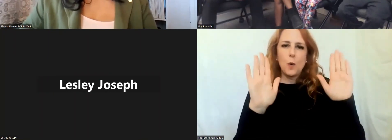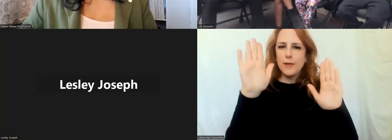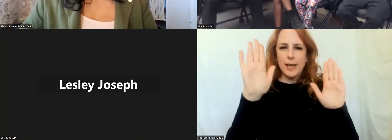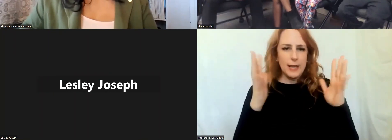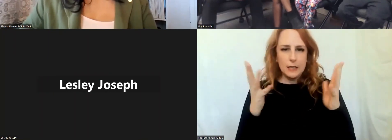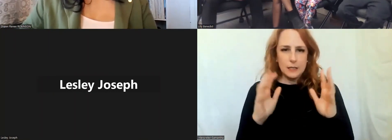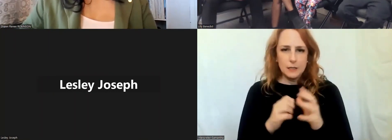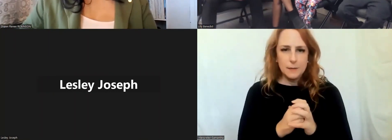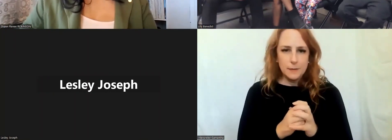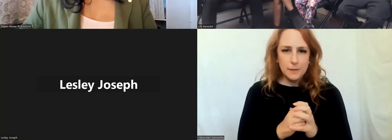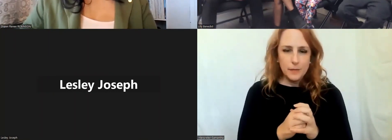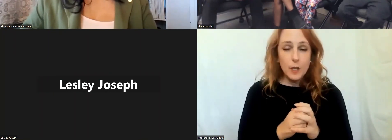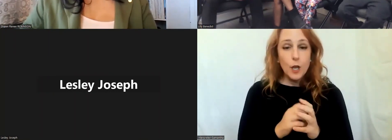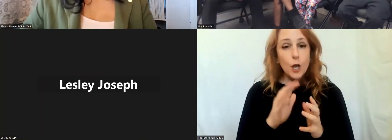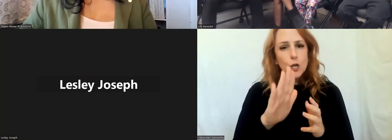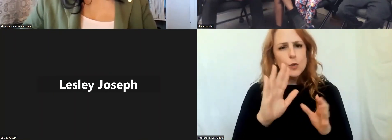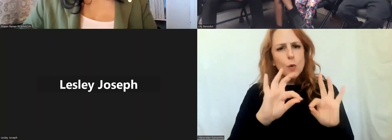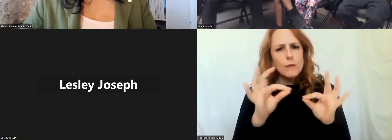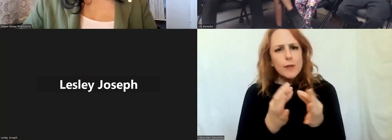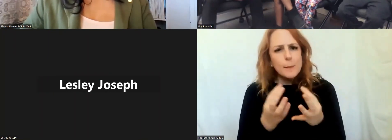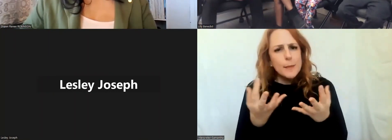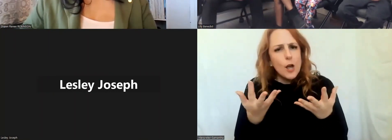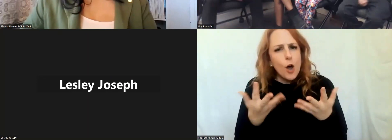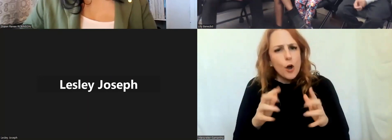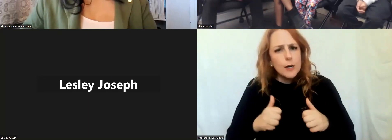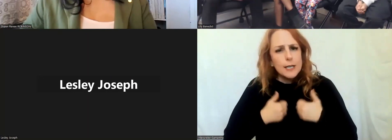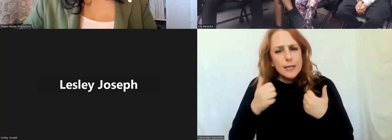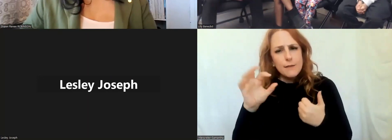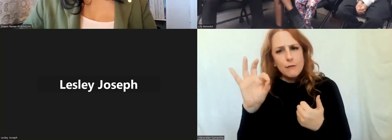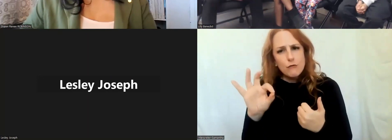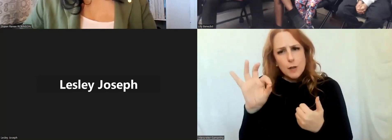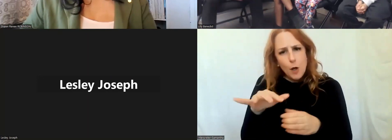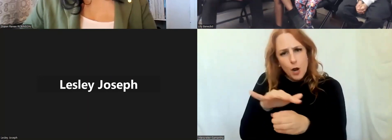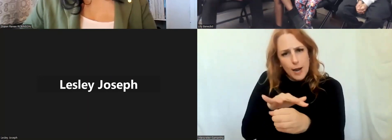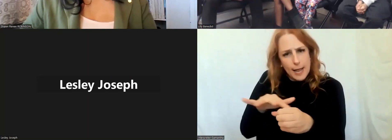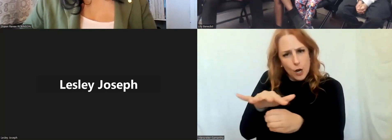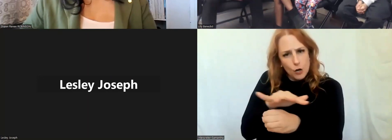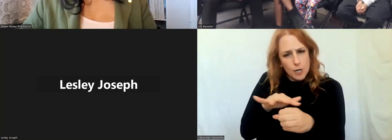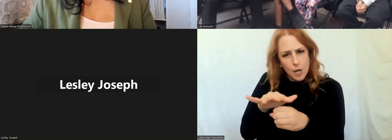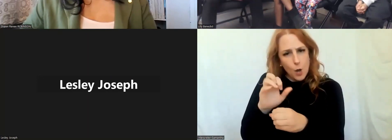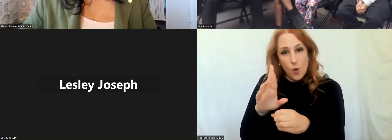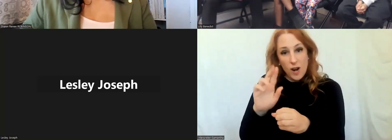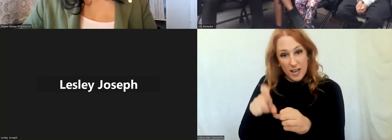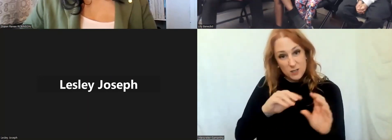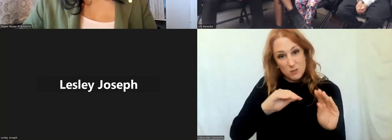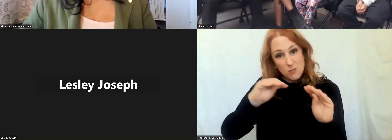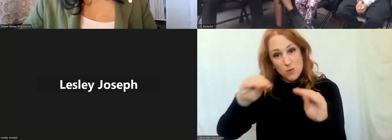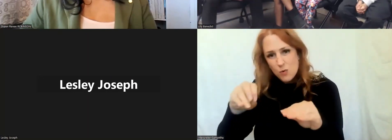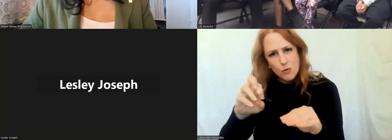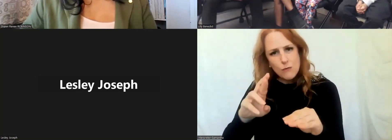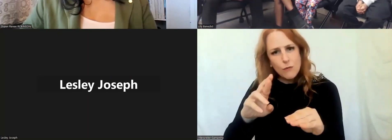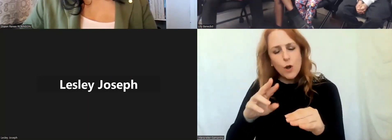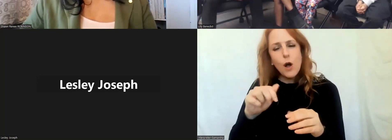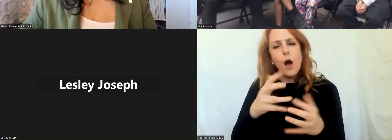family already live in the Fremont area before you went to CSD?